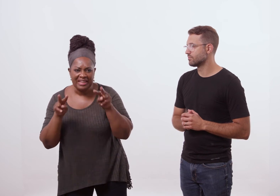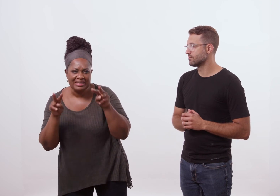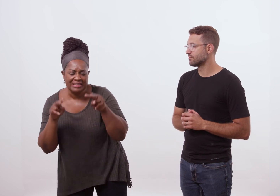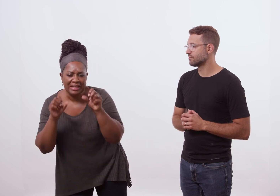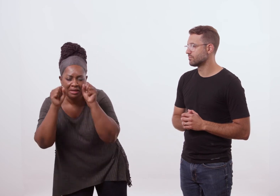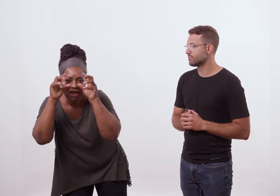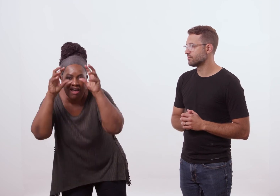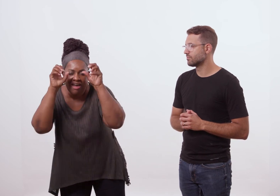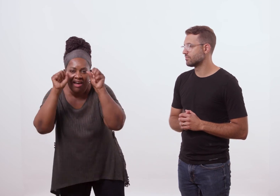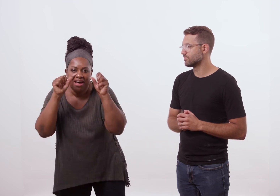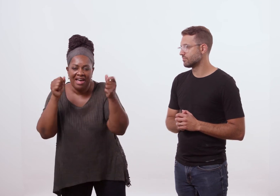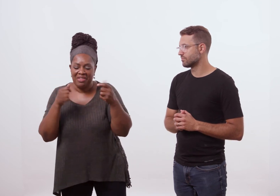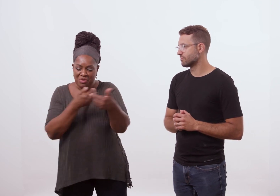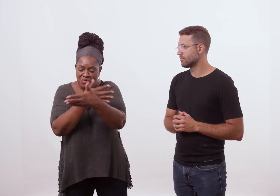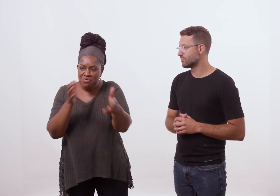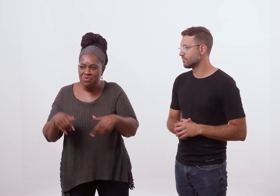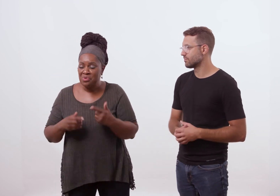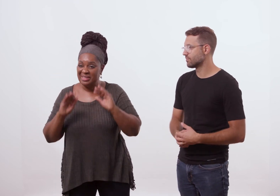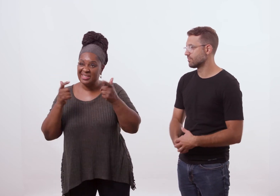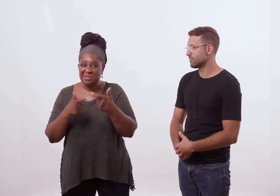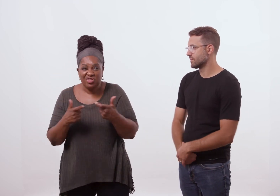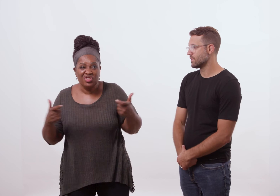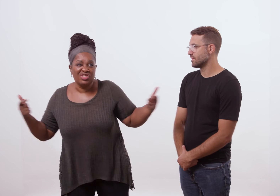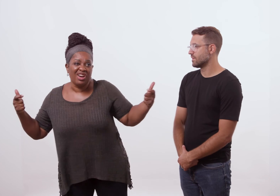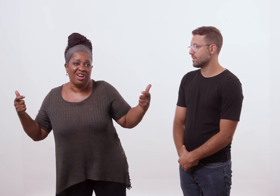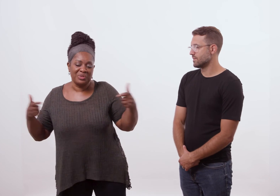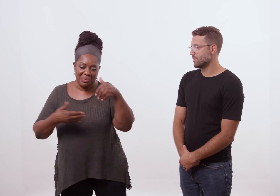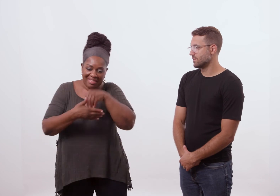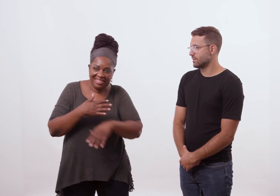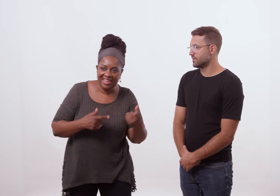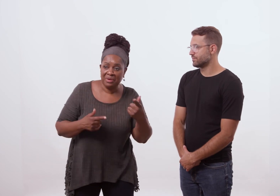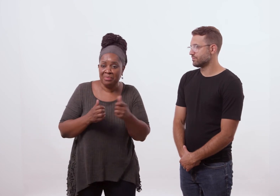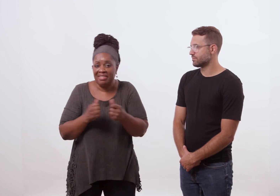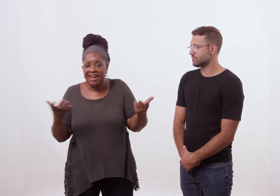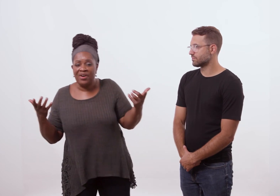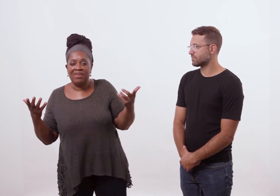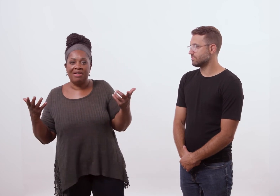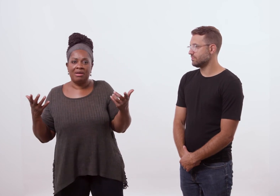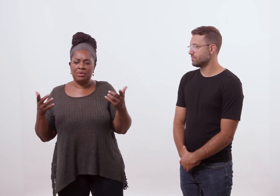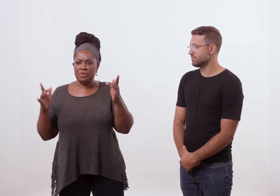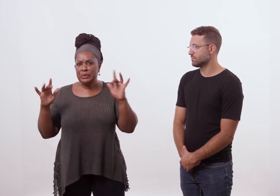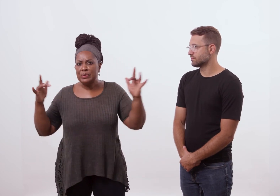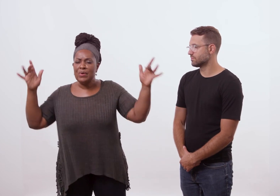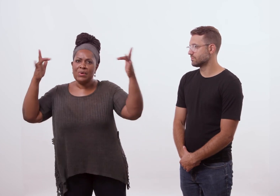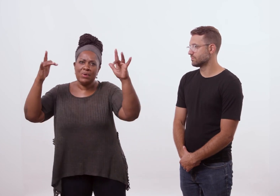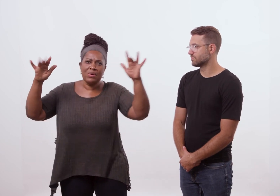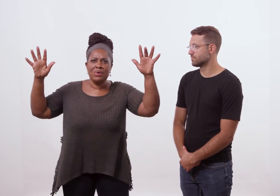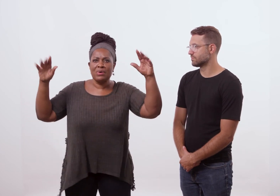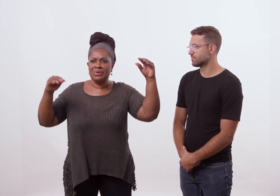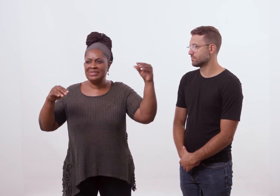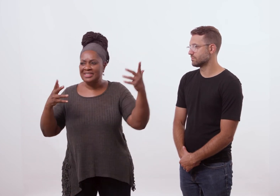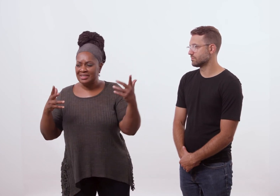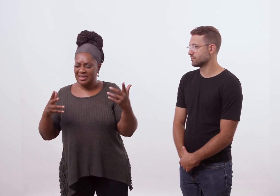wide-eyed wonder at the circular room which seems larger within than without, which glows with a light source